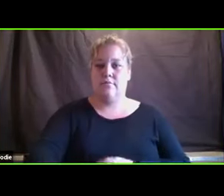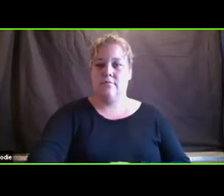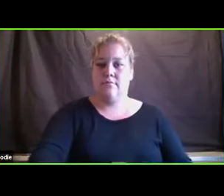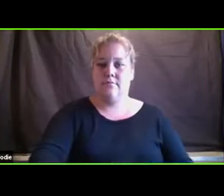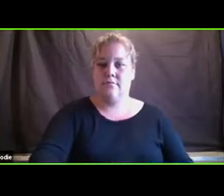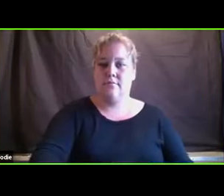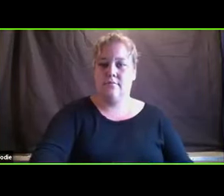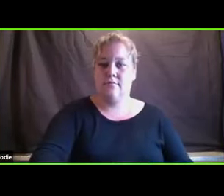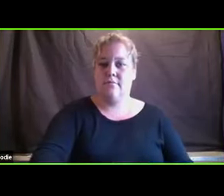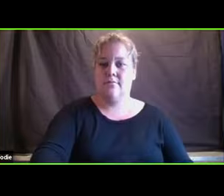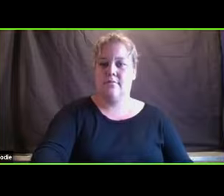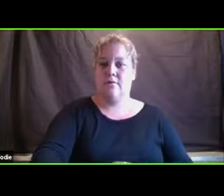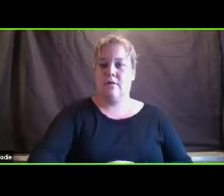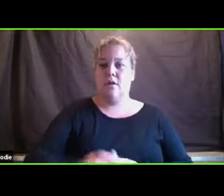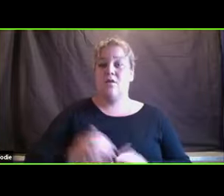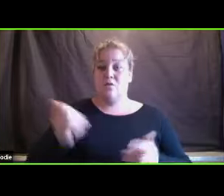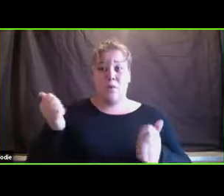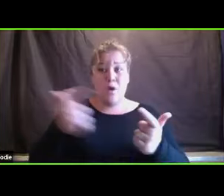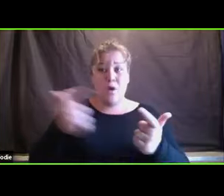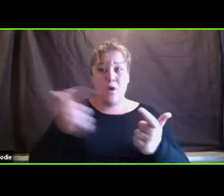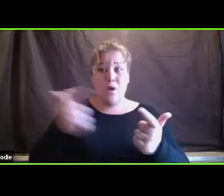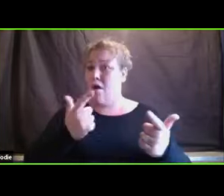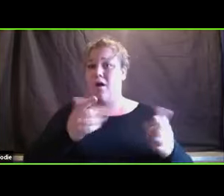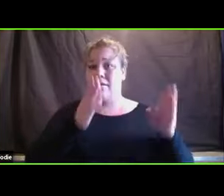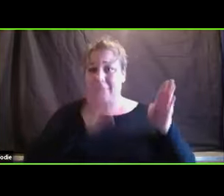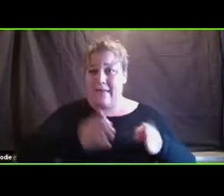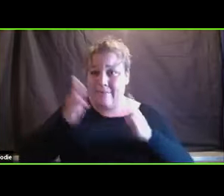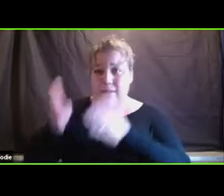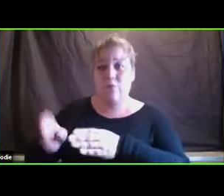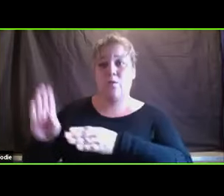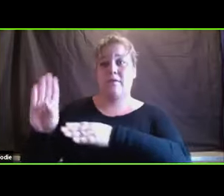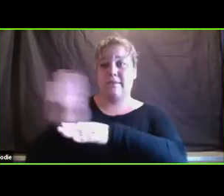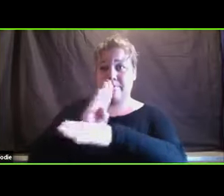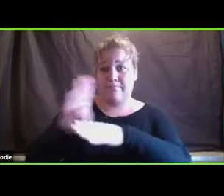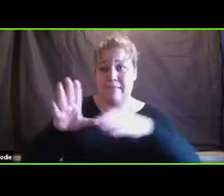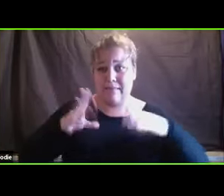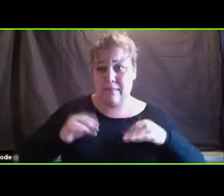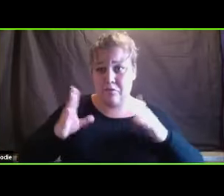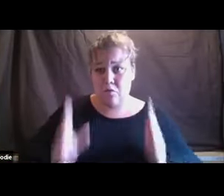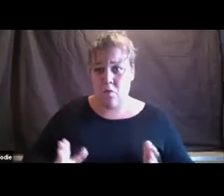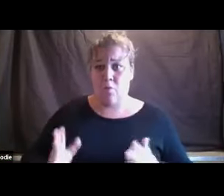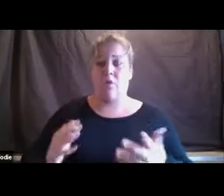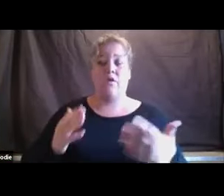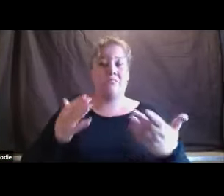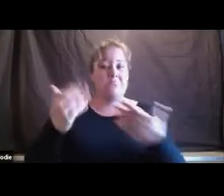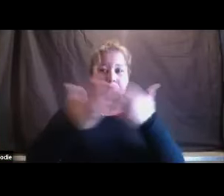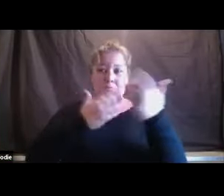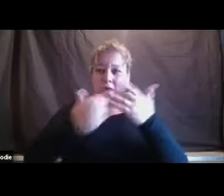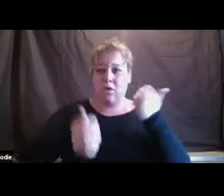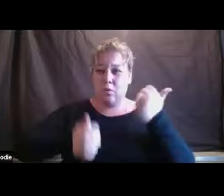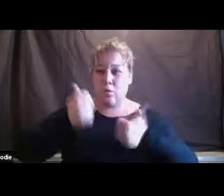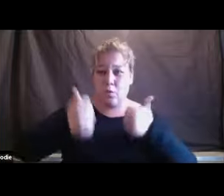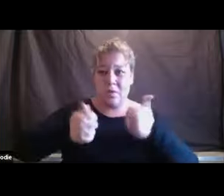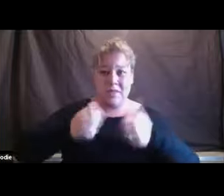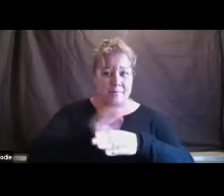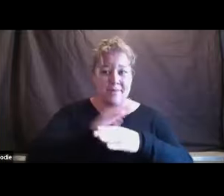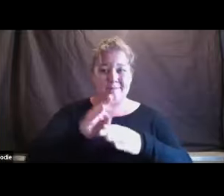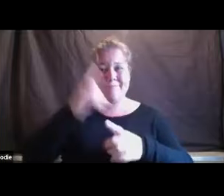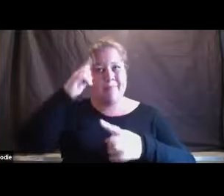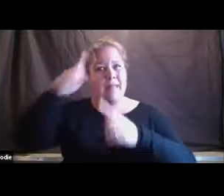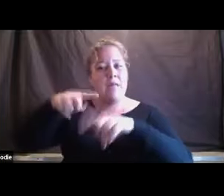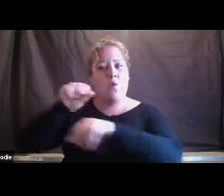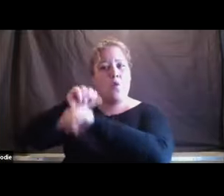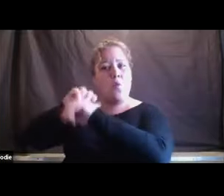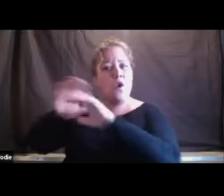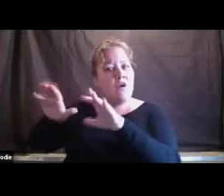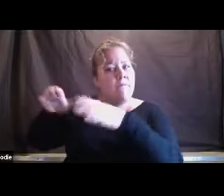we all as individuals, as business owners, no matter what kind of business it is, thinking about our workforce, thinking about